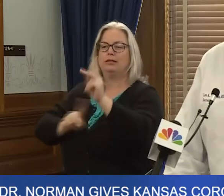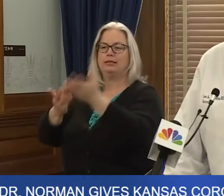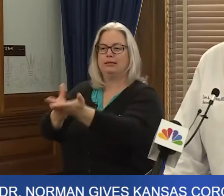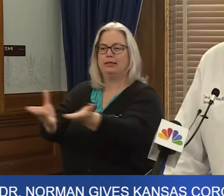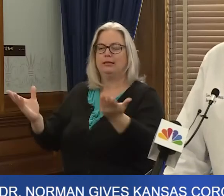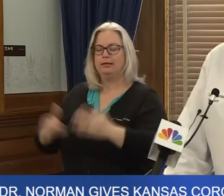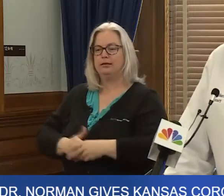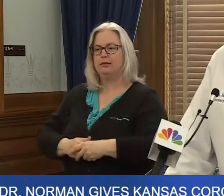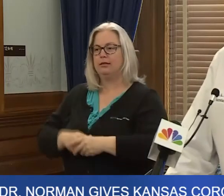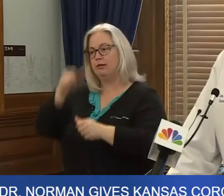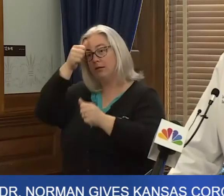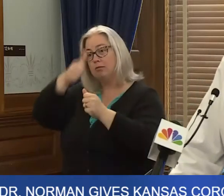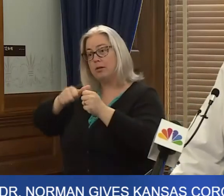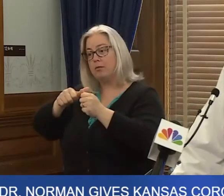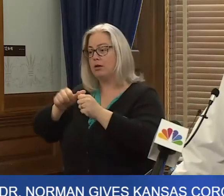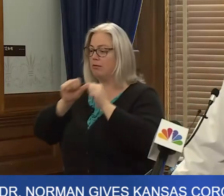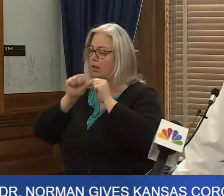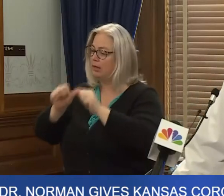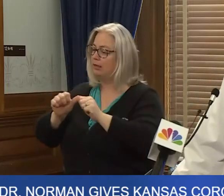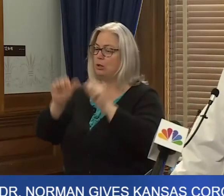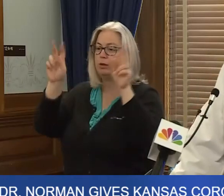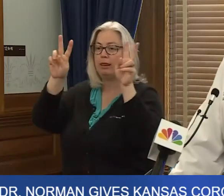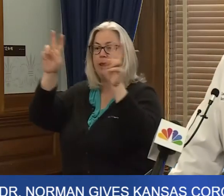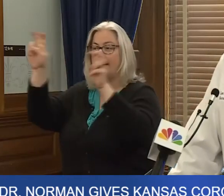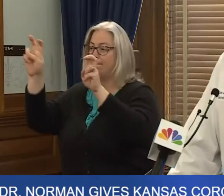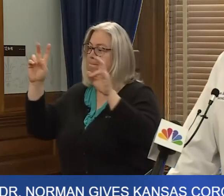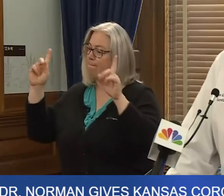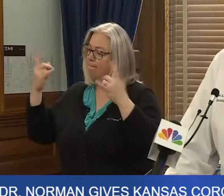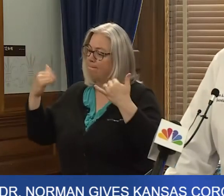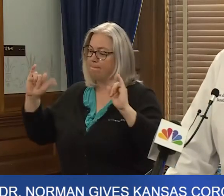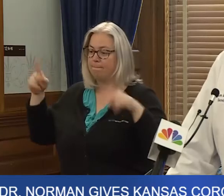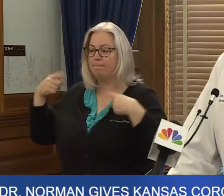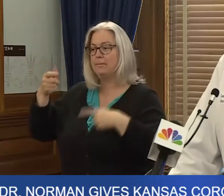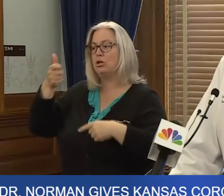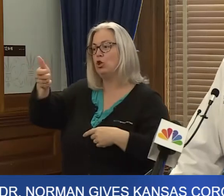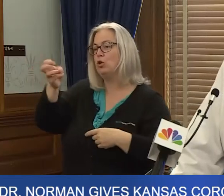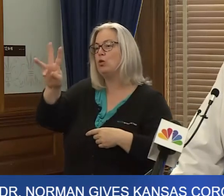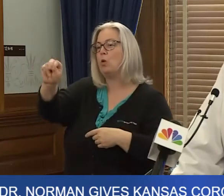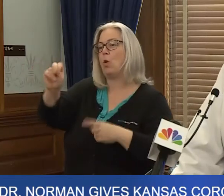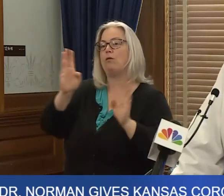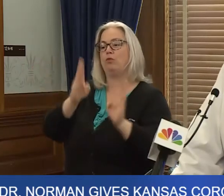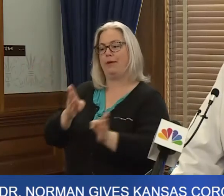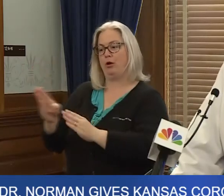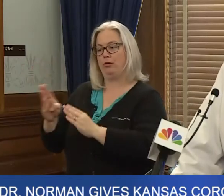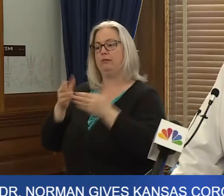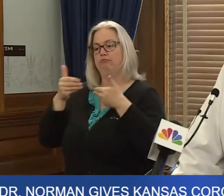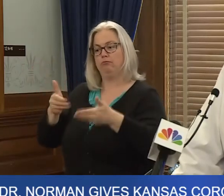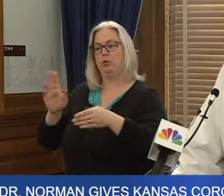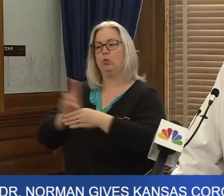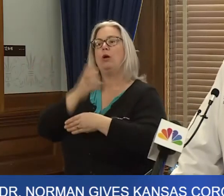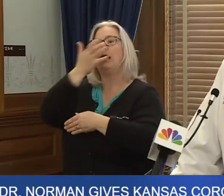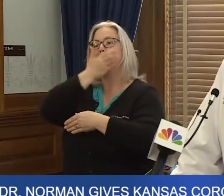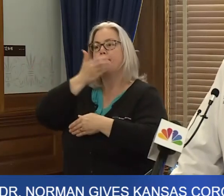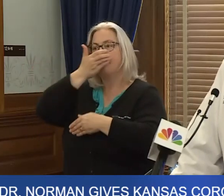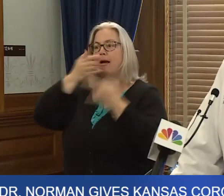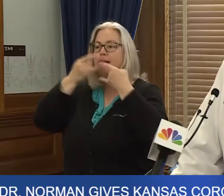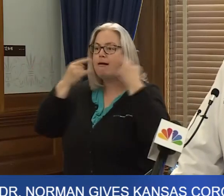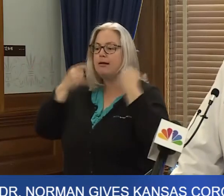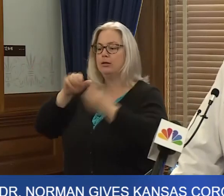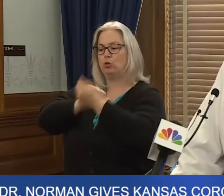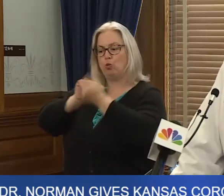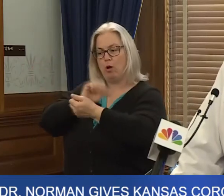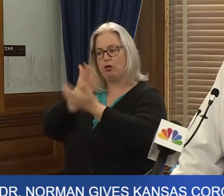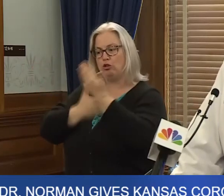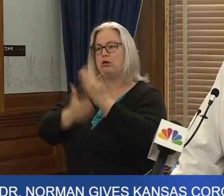remember, my continuous theme, you are your own preparedness. Wear a mask, wash hands